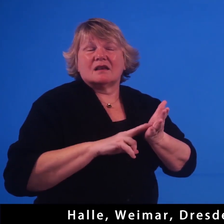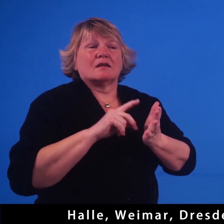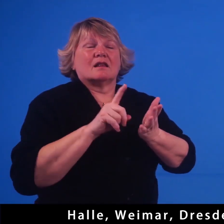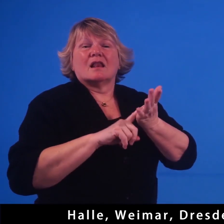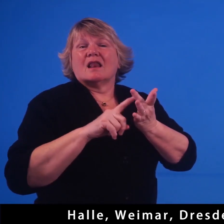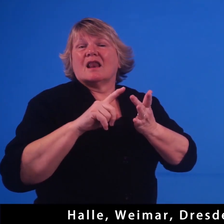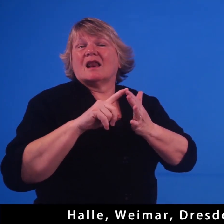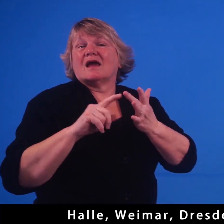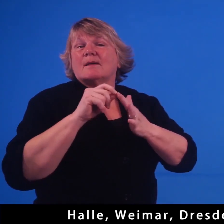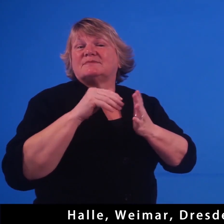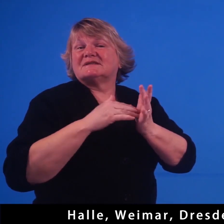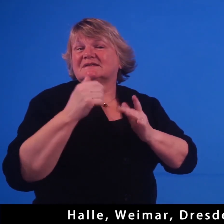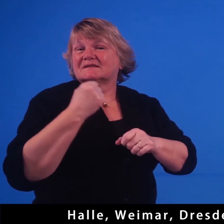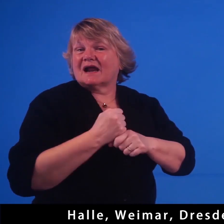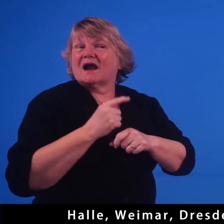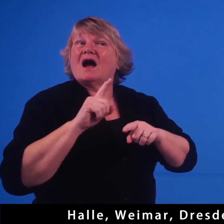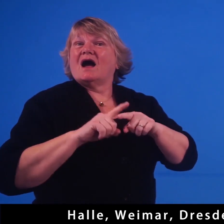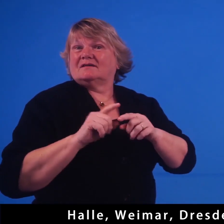Weimar, Dresden,